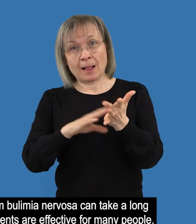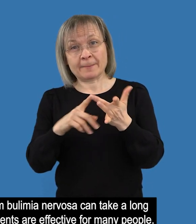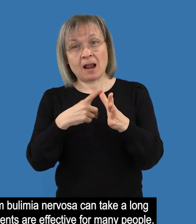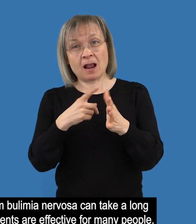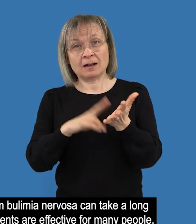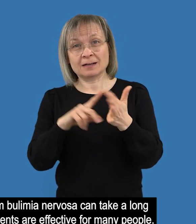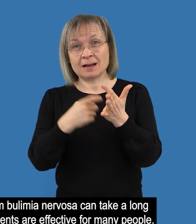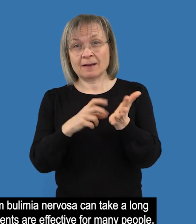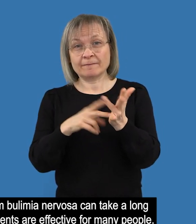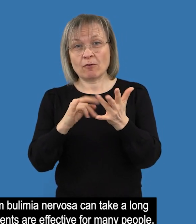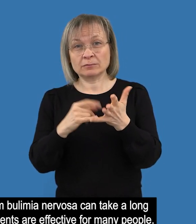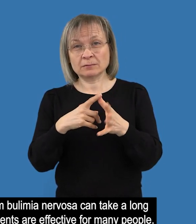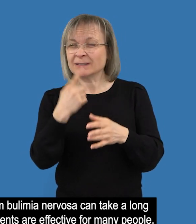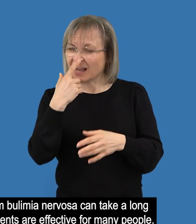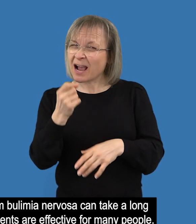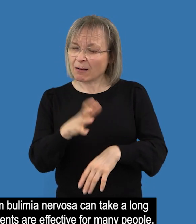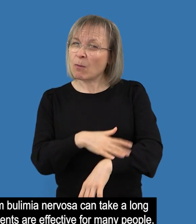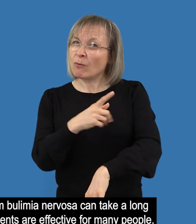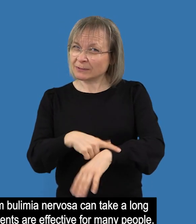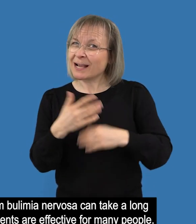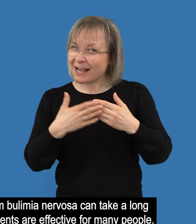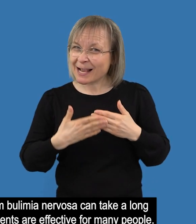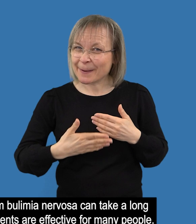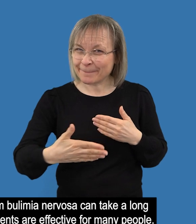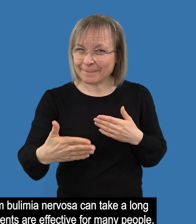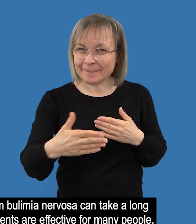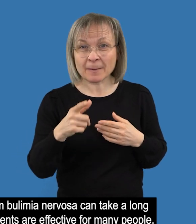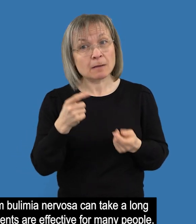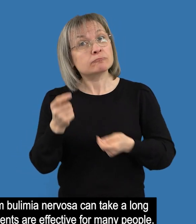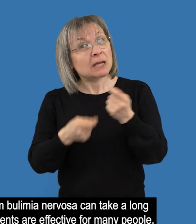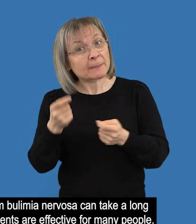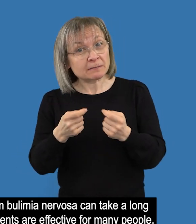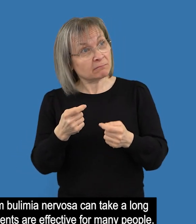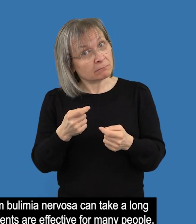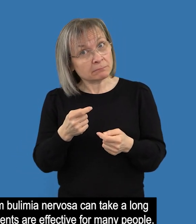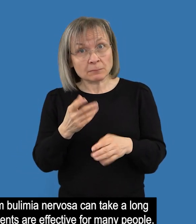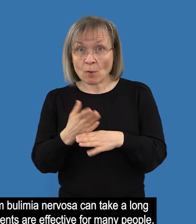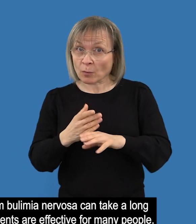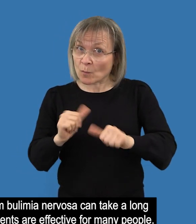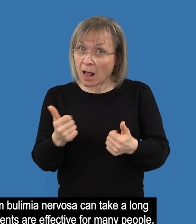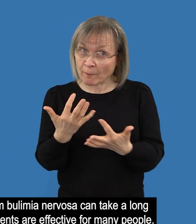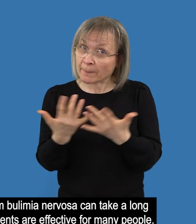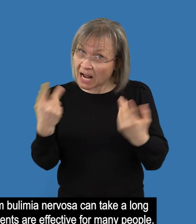Recovery from bulimia nervosa can take a long time, but treatments are effective for many people.